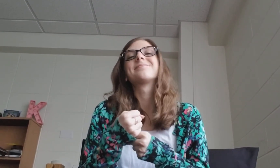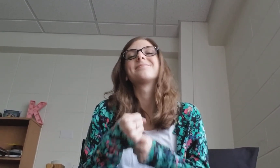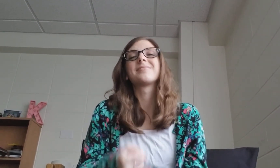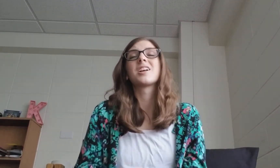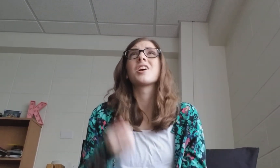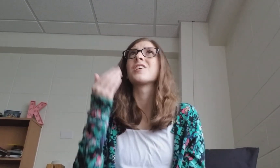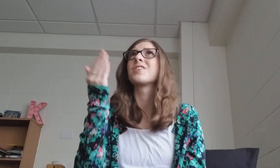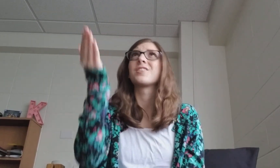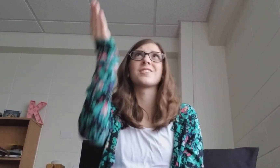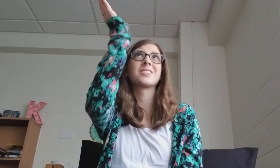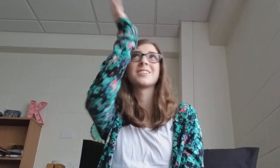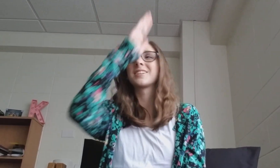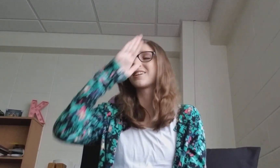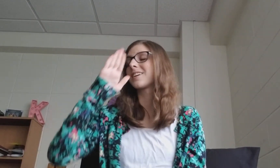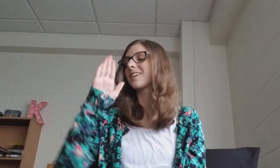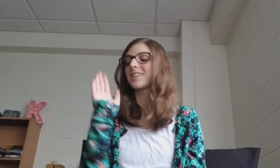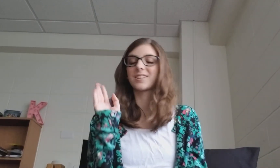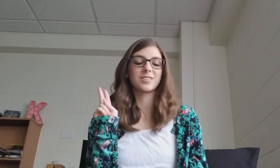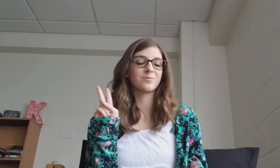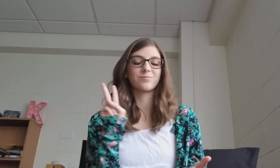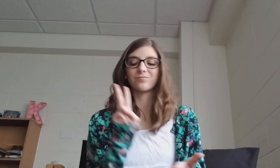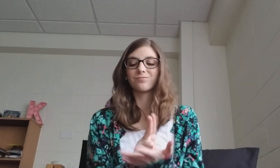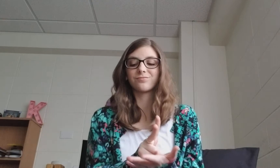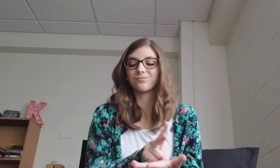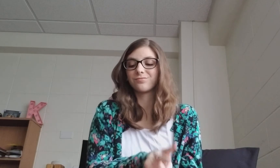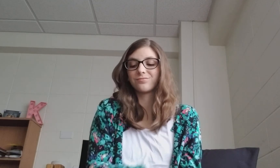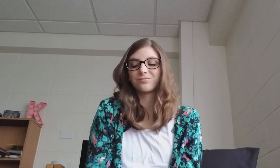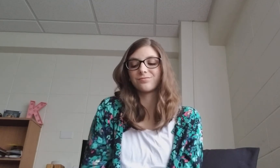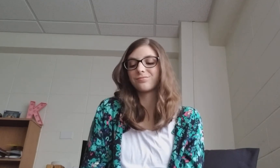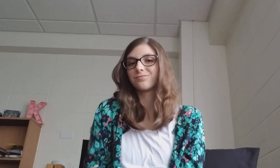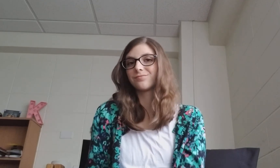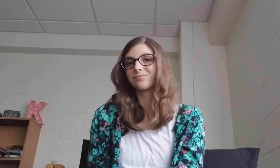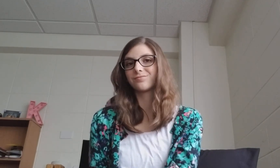You've never failed me yet